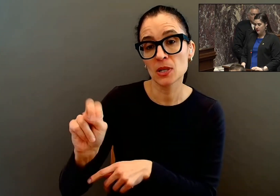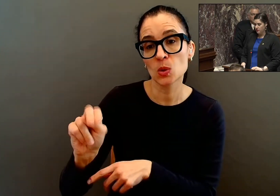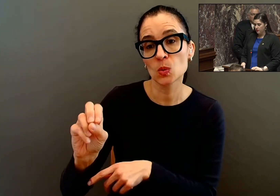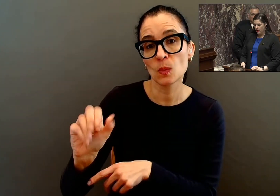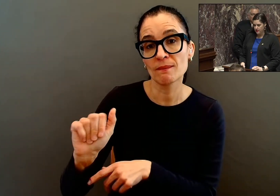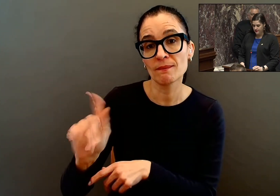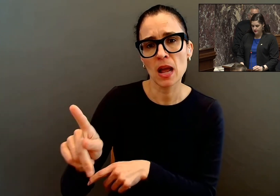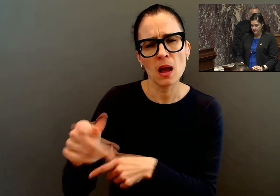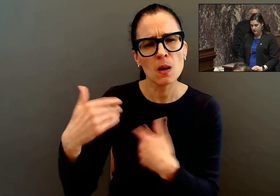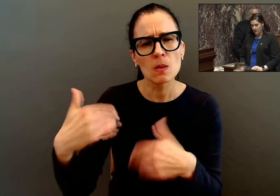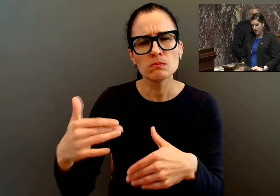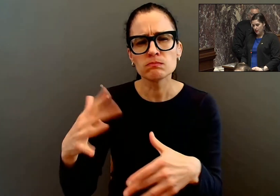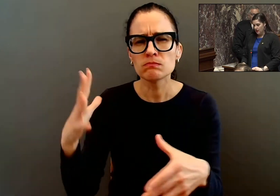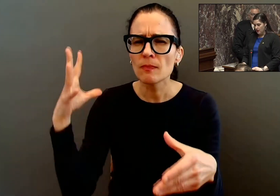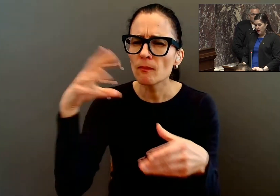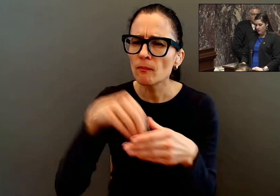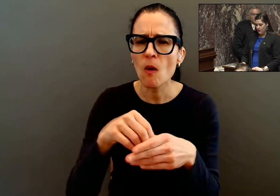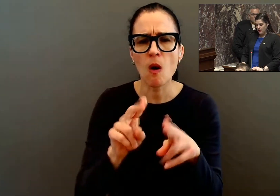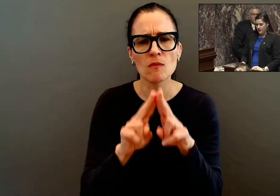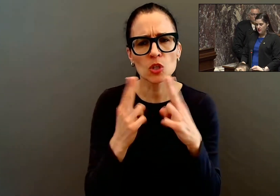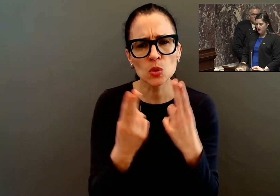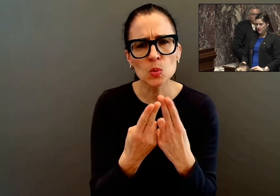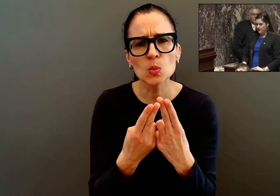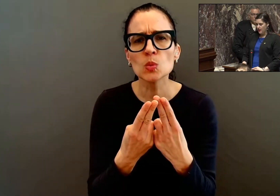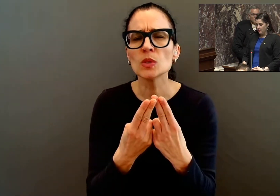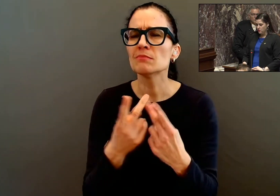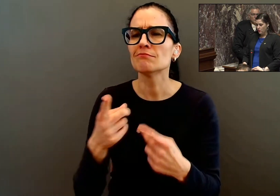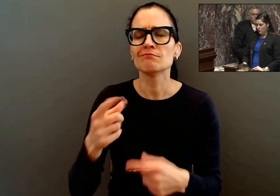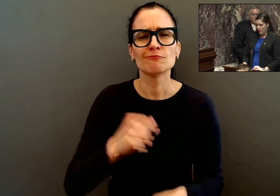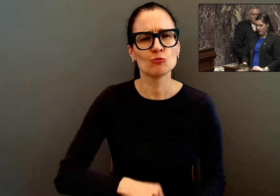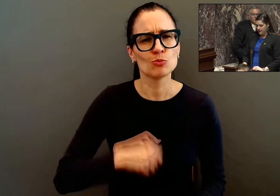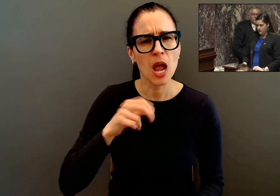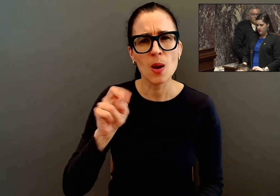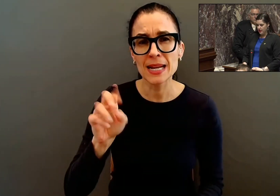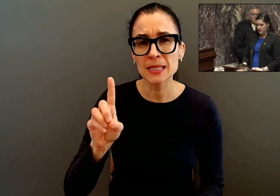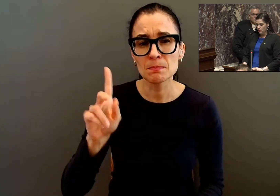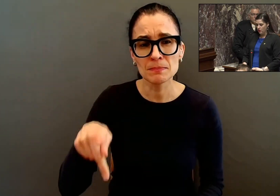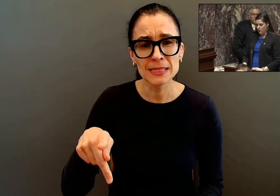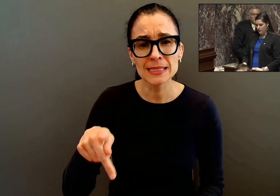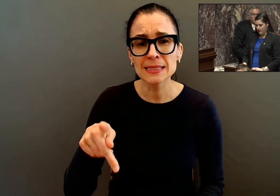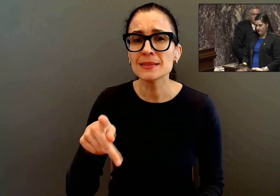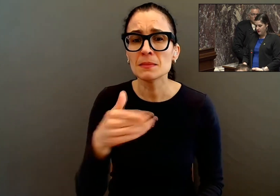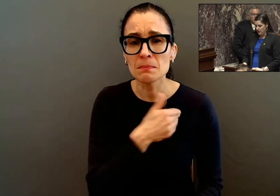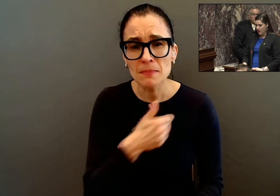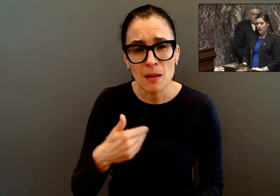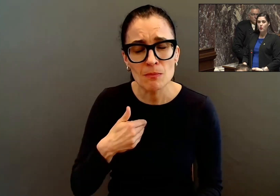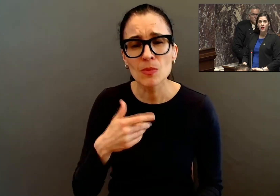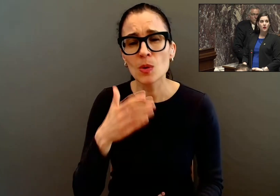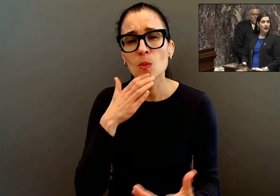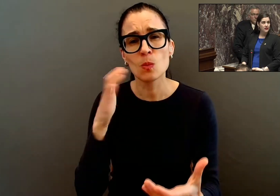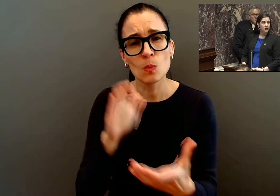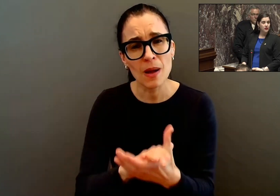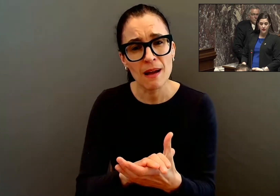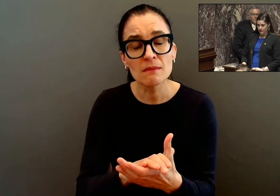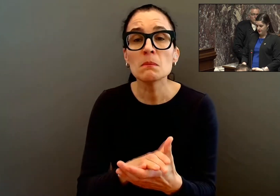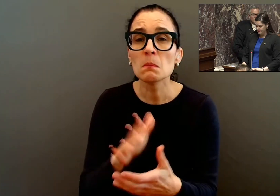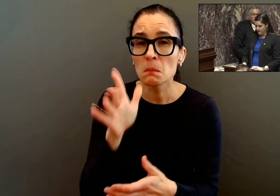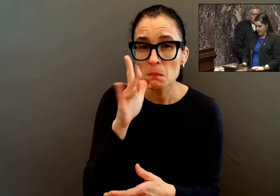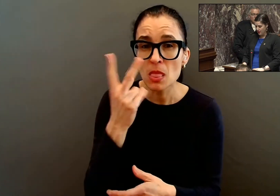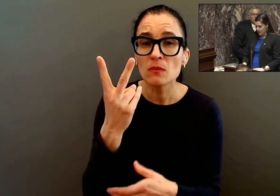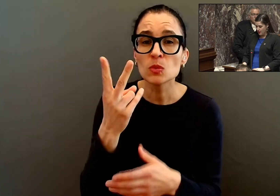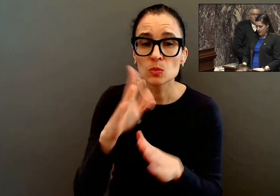devoted mother of 2 boys. Many of us on this side of the House were blessed with the chance to work with her in one capacity or